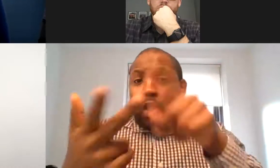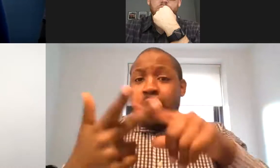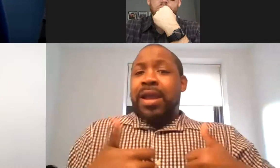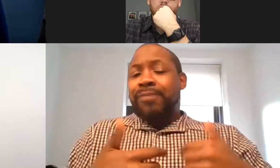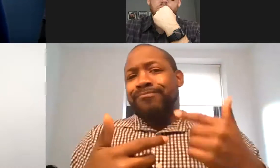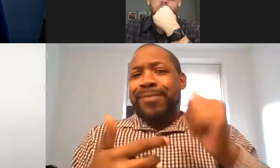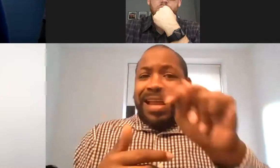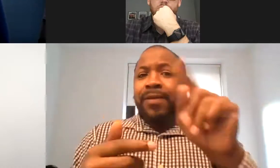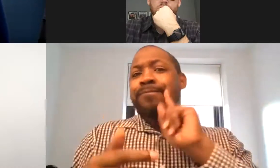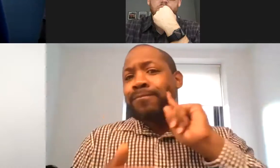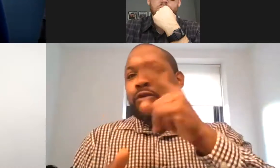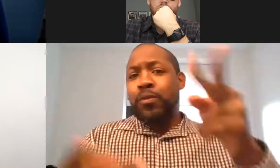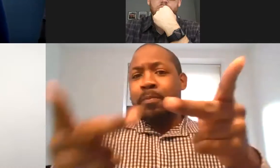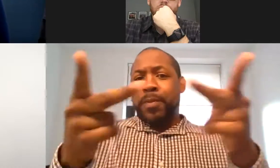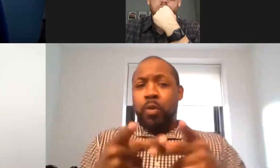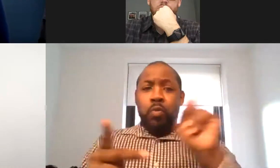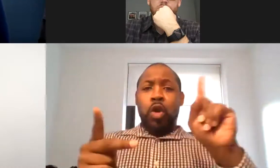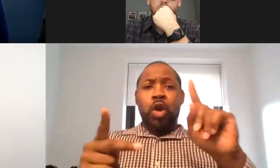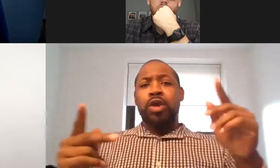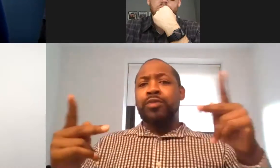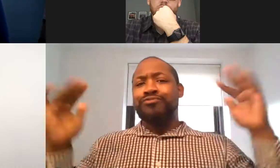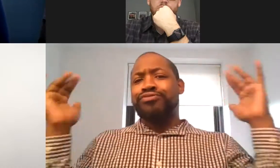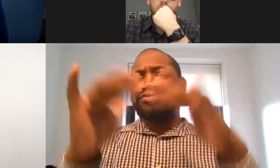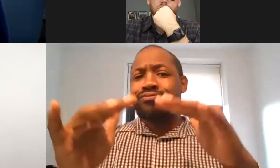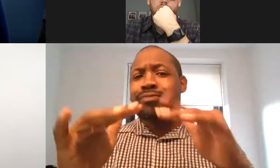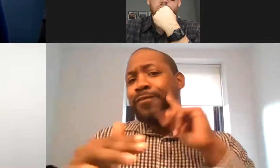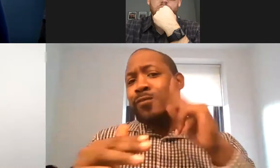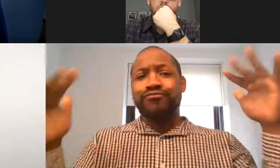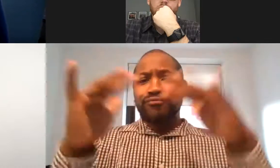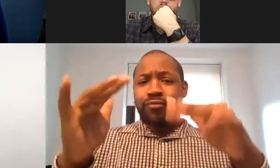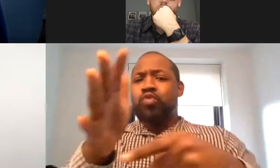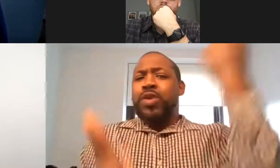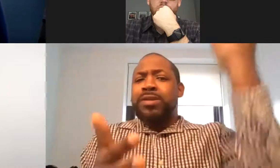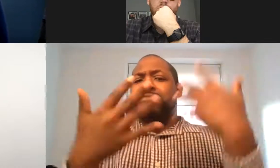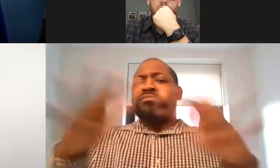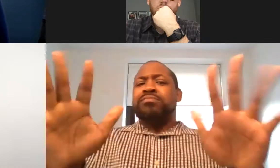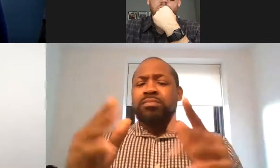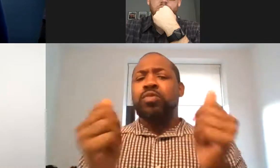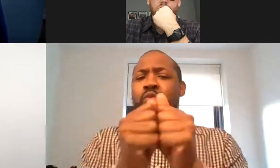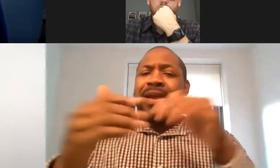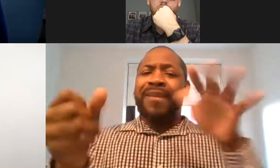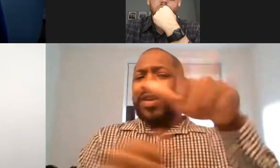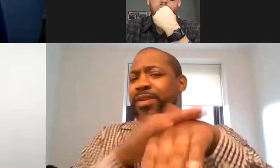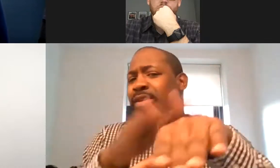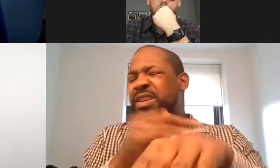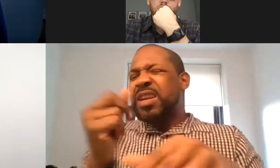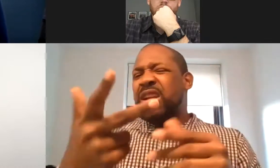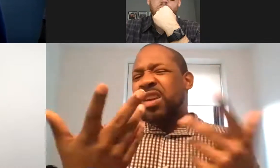few options. We can do it through the VRI, or we can do it with a live interpreter. And so we're going to have that discussion tomorrow, and I hope to get an